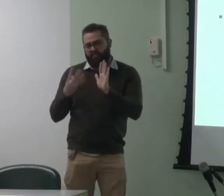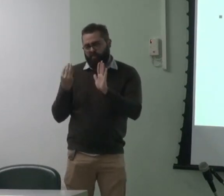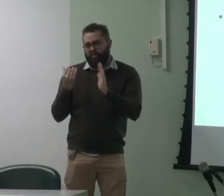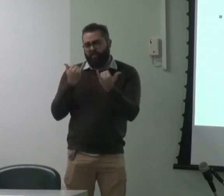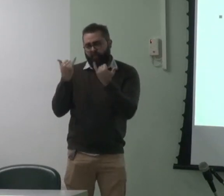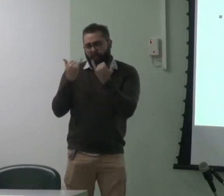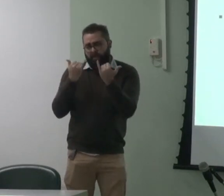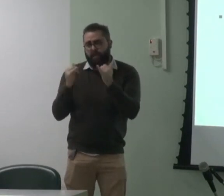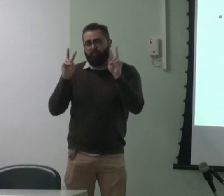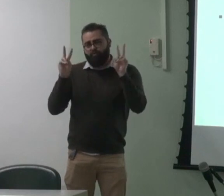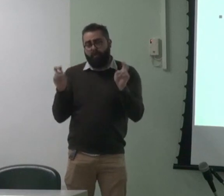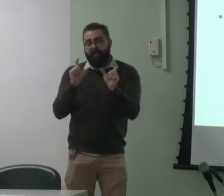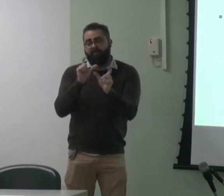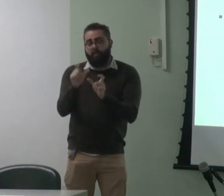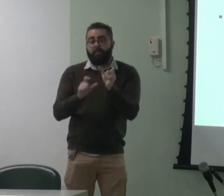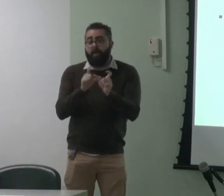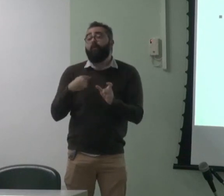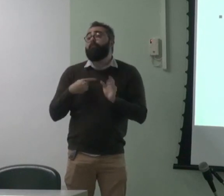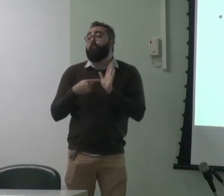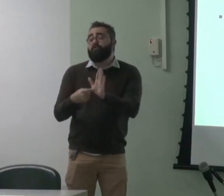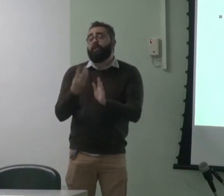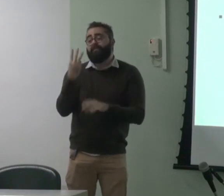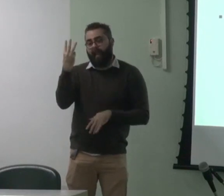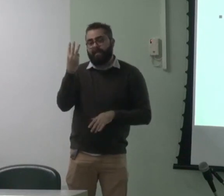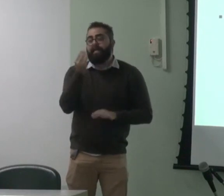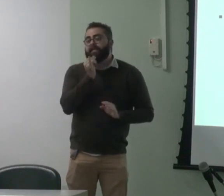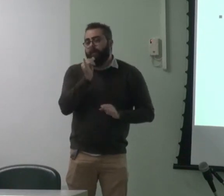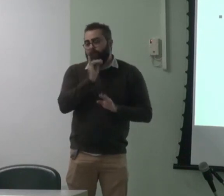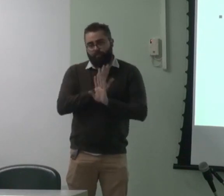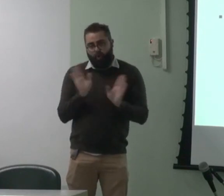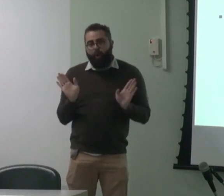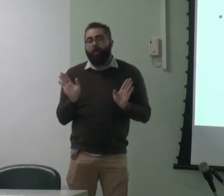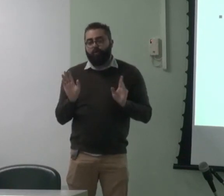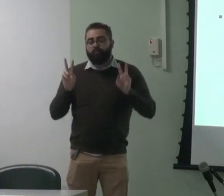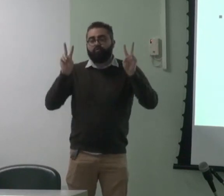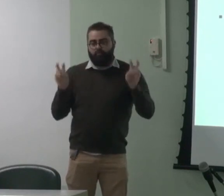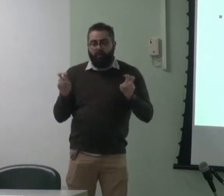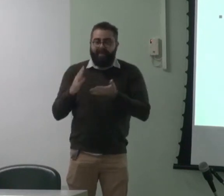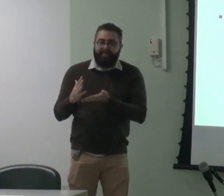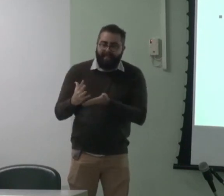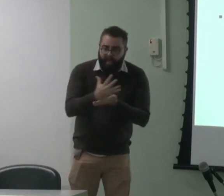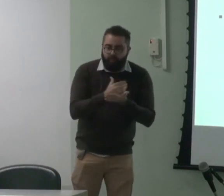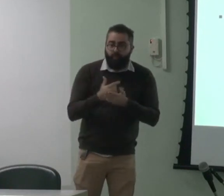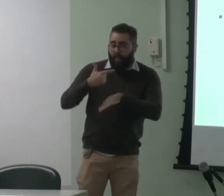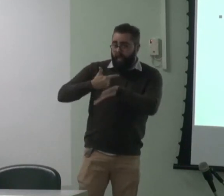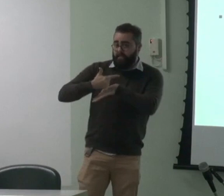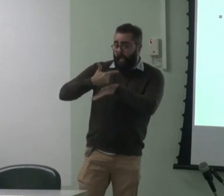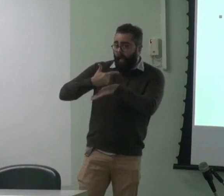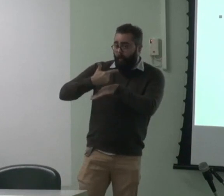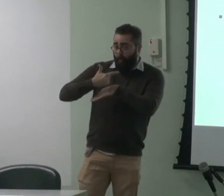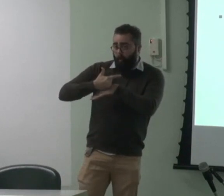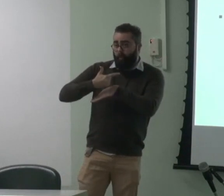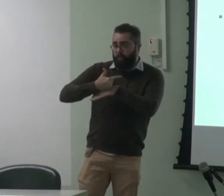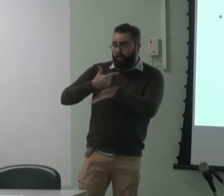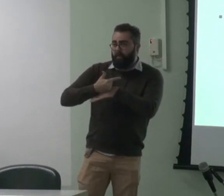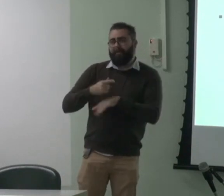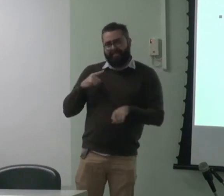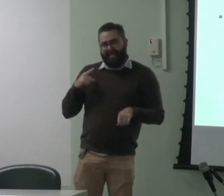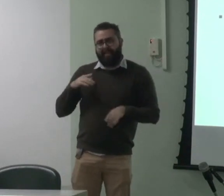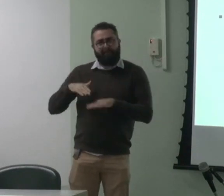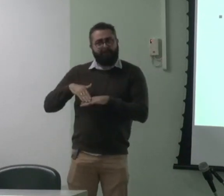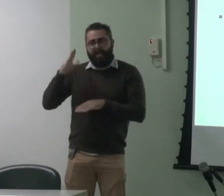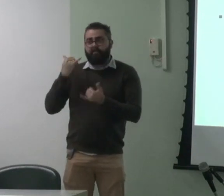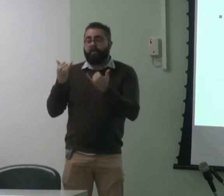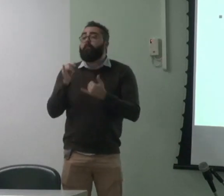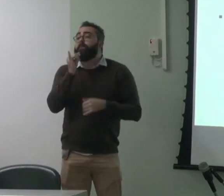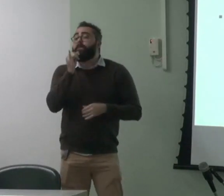show you 3 examples of different lexical databases. In the Unimorph database, there are